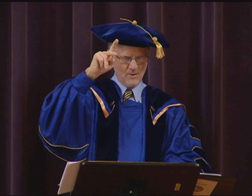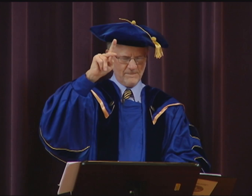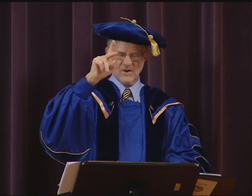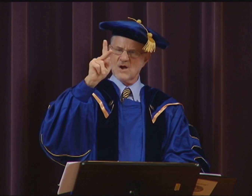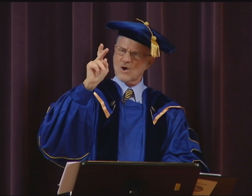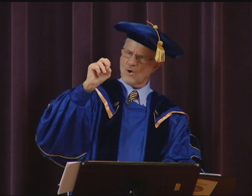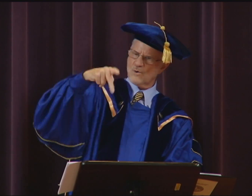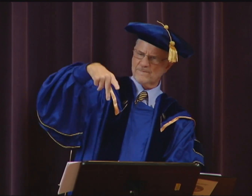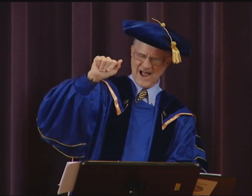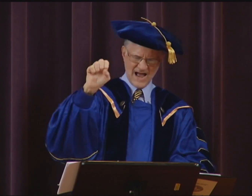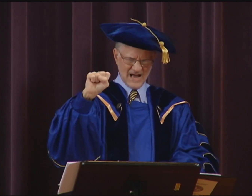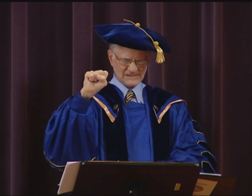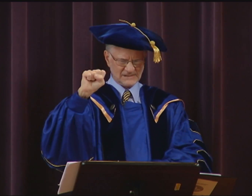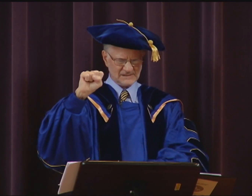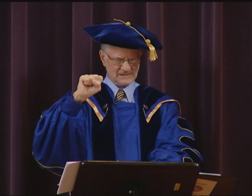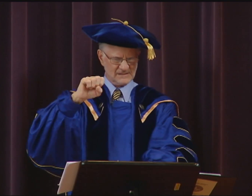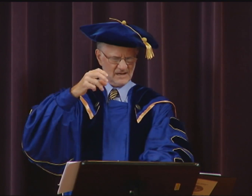Joe Copas,